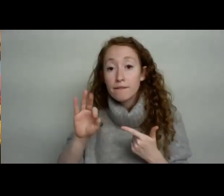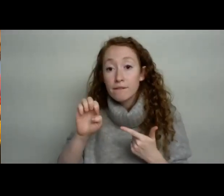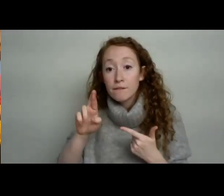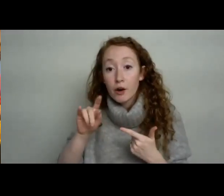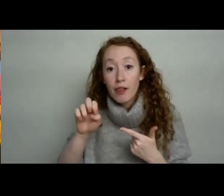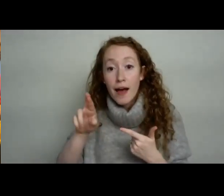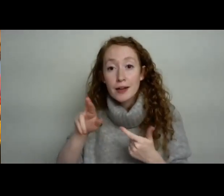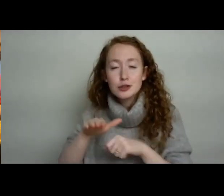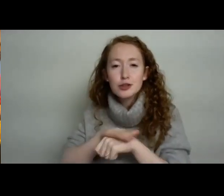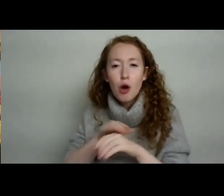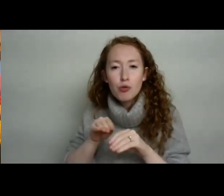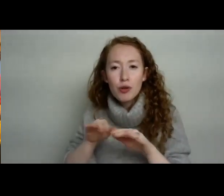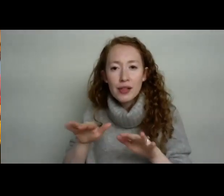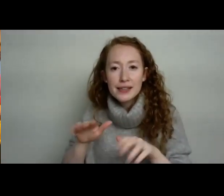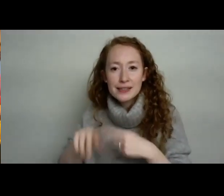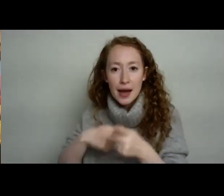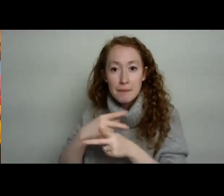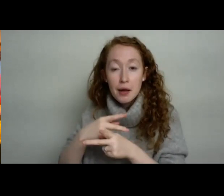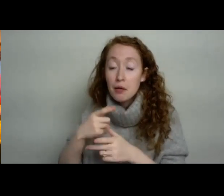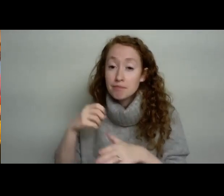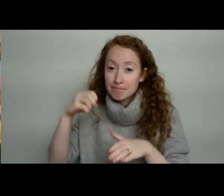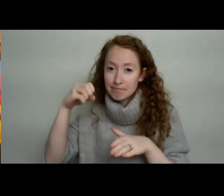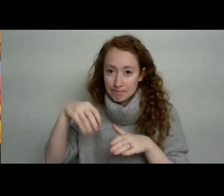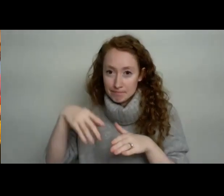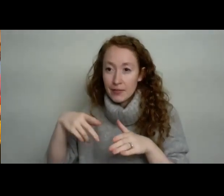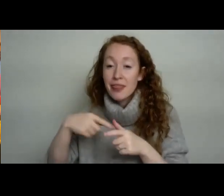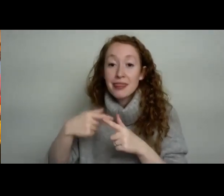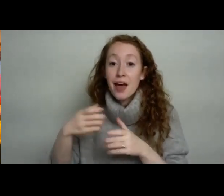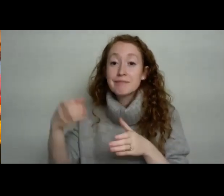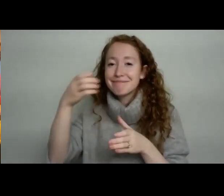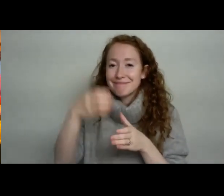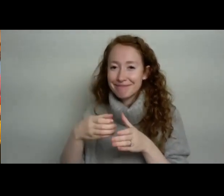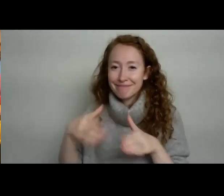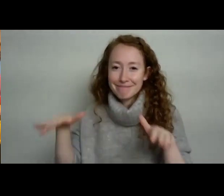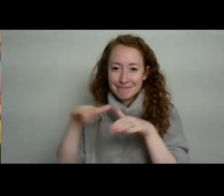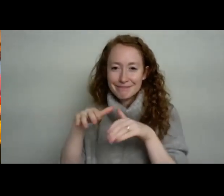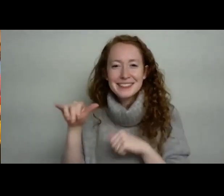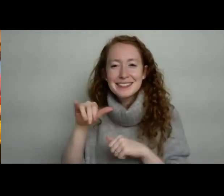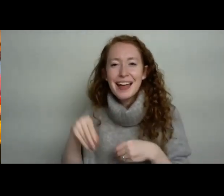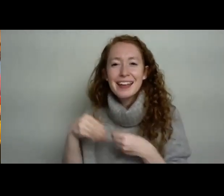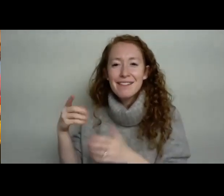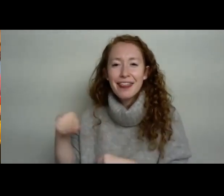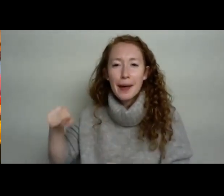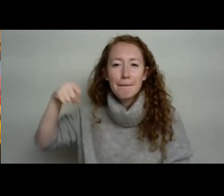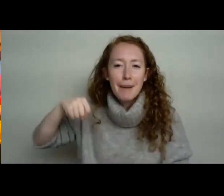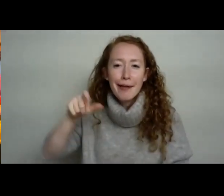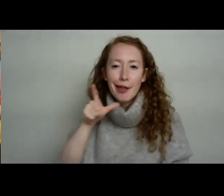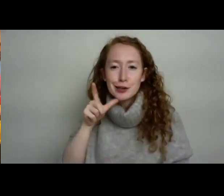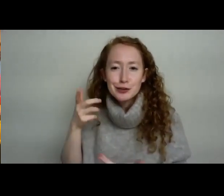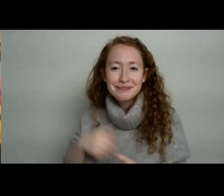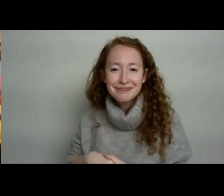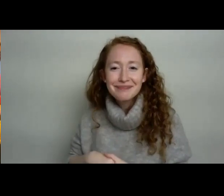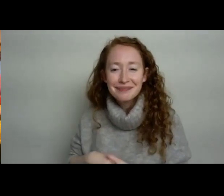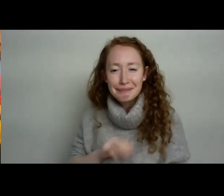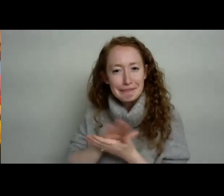hole. So again, you're packing them with a bag lunch, sending them off with a bag lunch. And so just adding nutrients